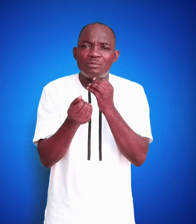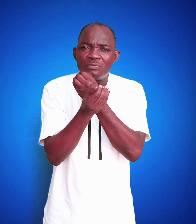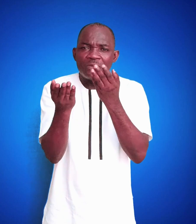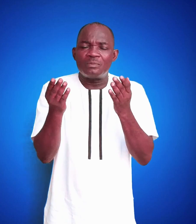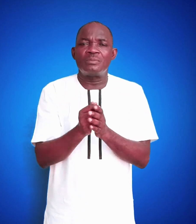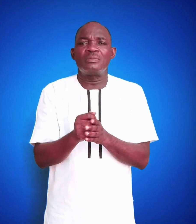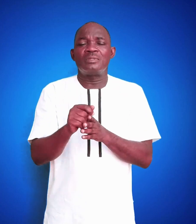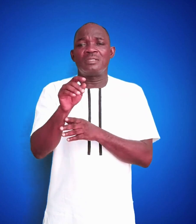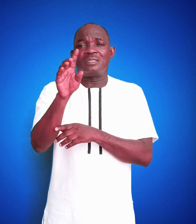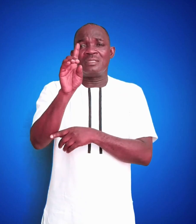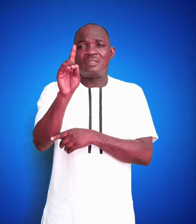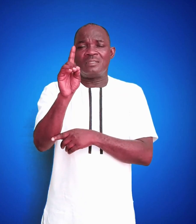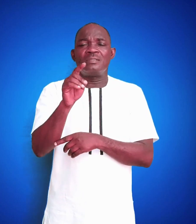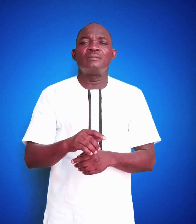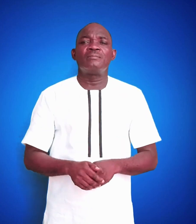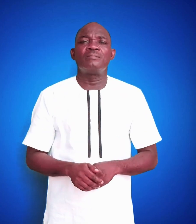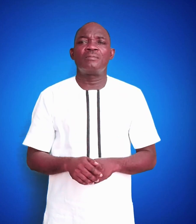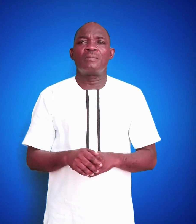D.